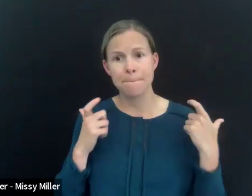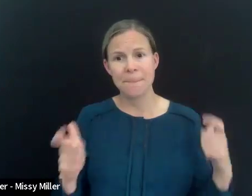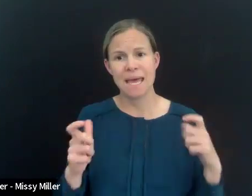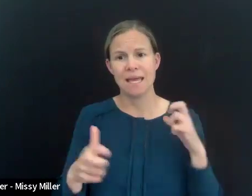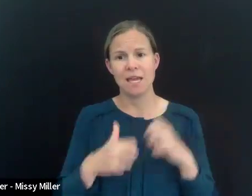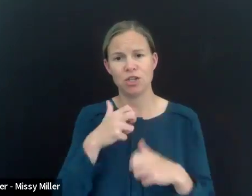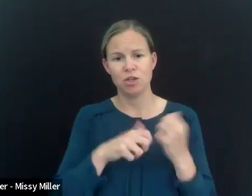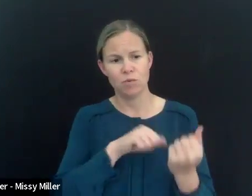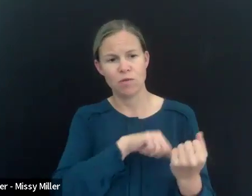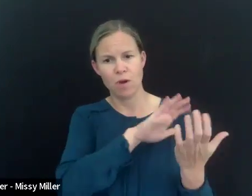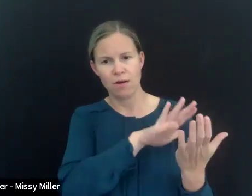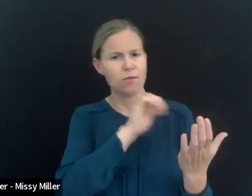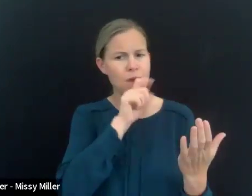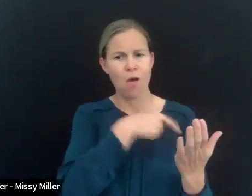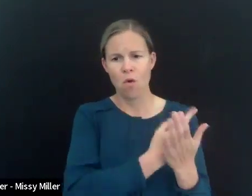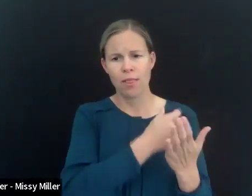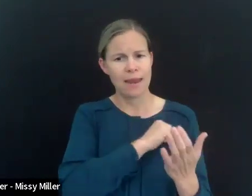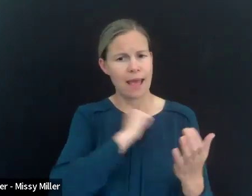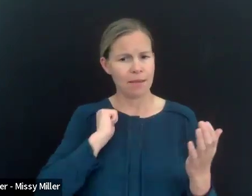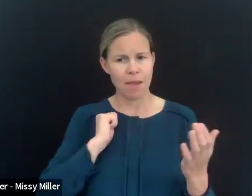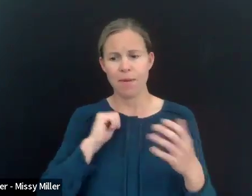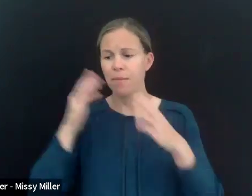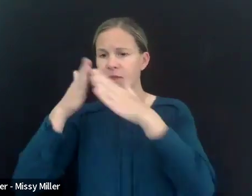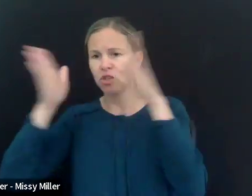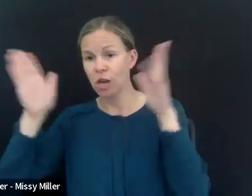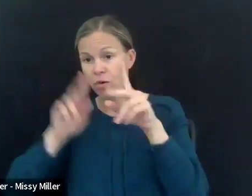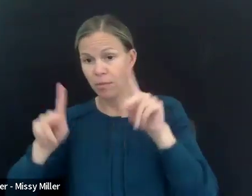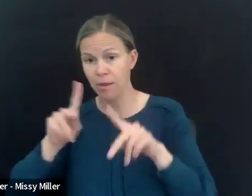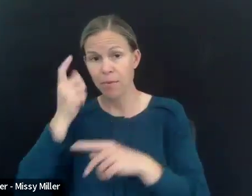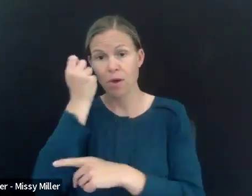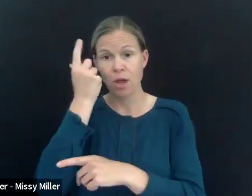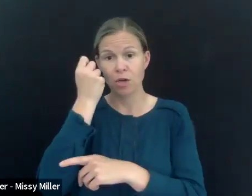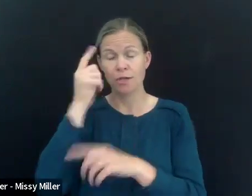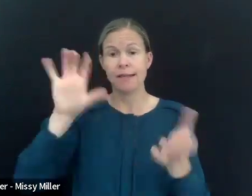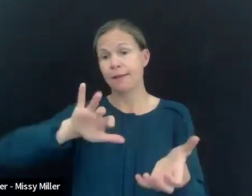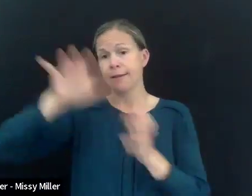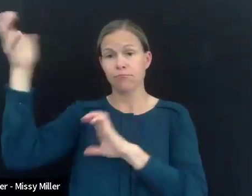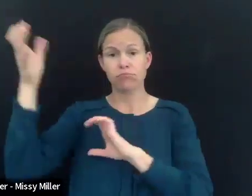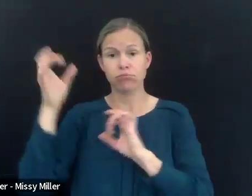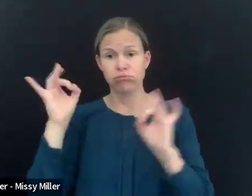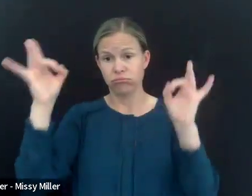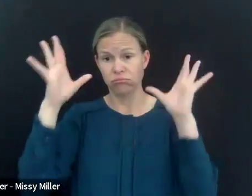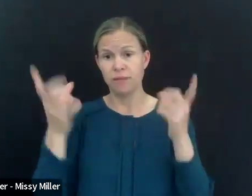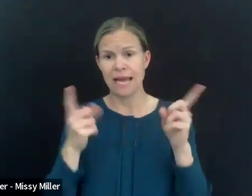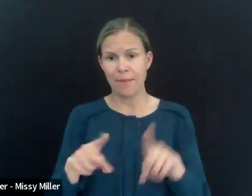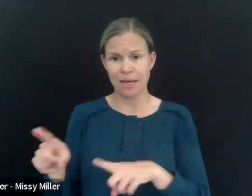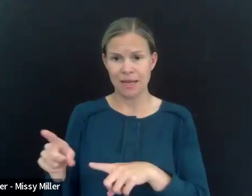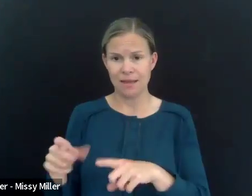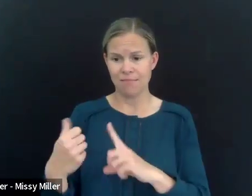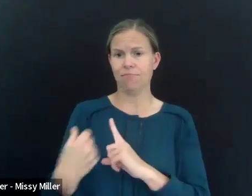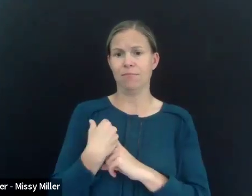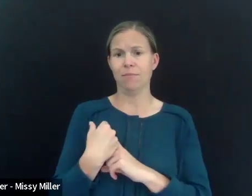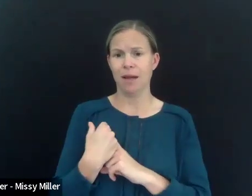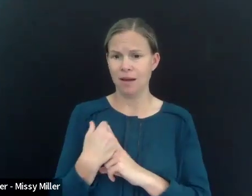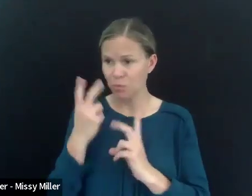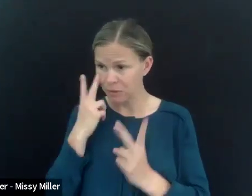general public understands the crisis that we're in, and they're being affected, and they understand, they see what's going on. It is